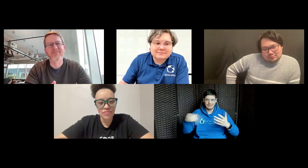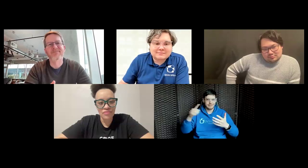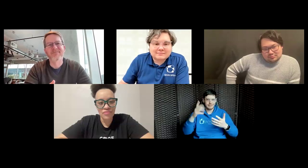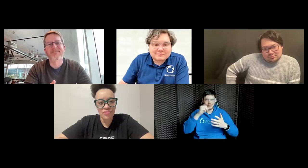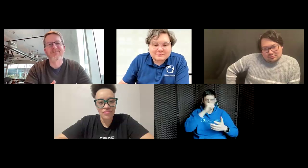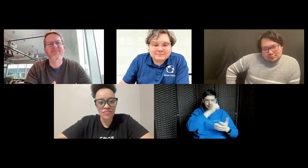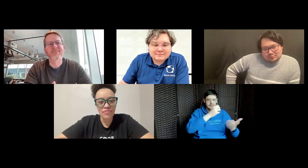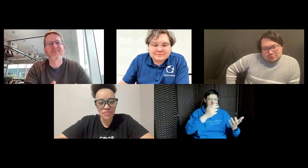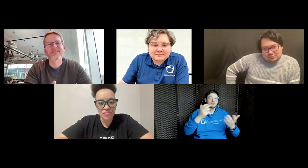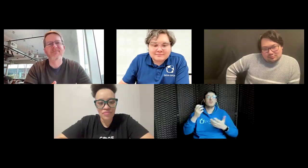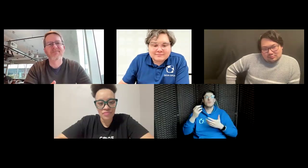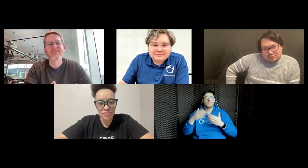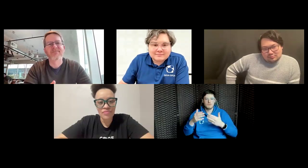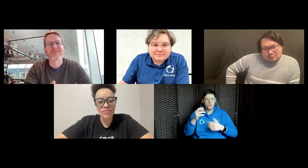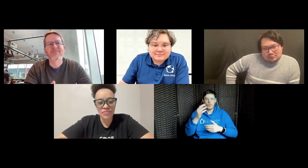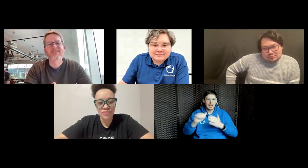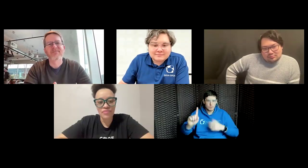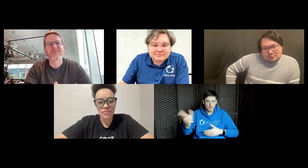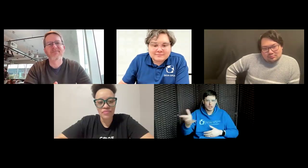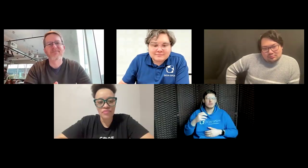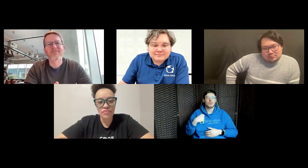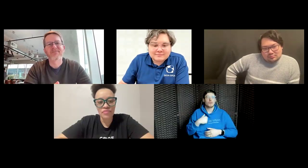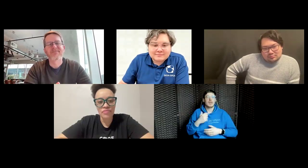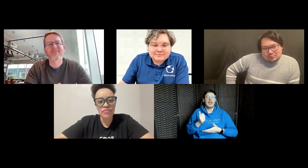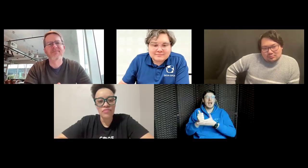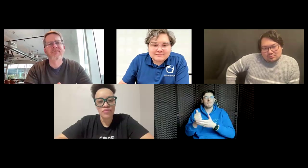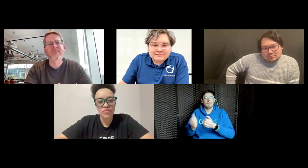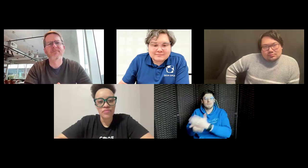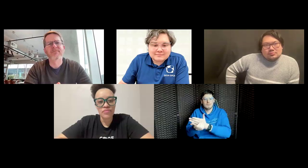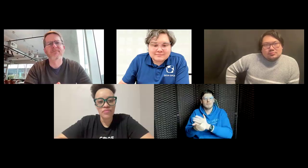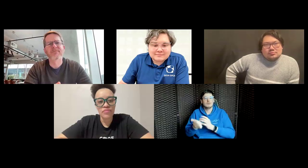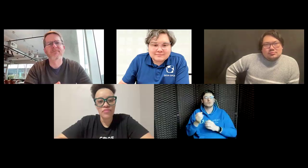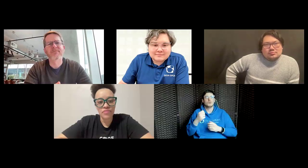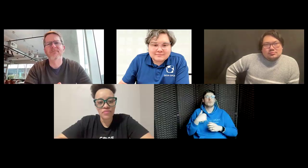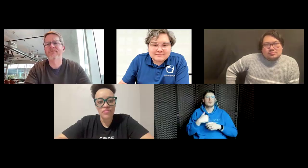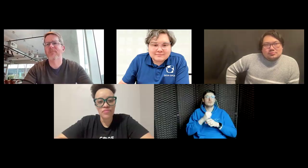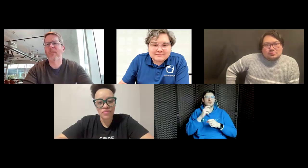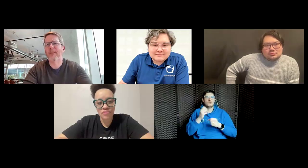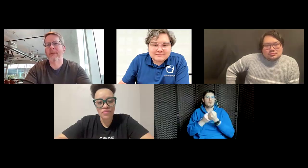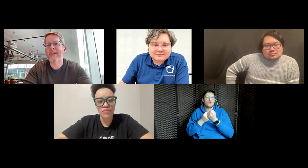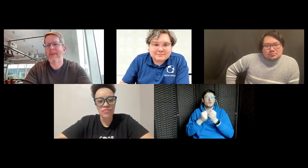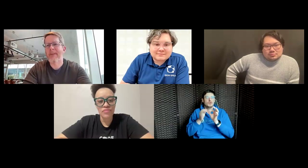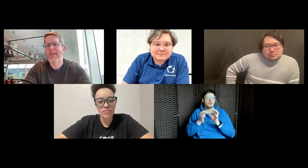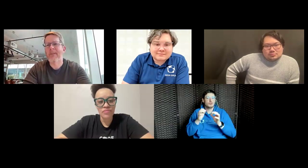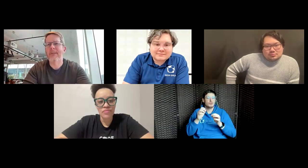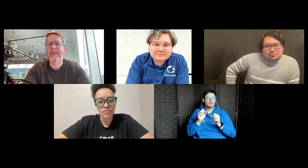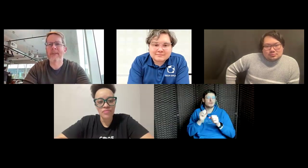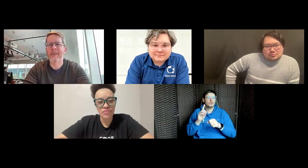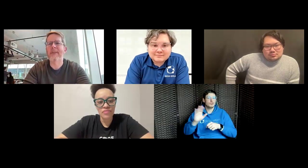to be met because there's so many gaps. So, and that's occurring everywhere across the country. So this is meant to be a supplement, a